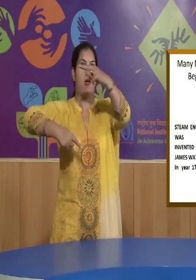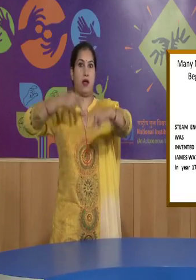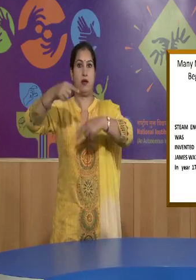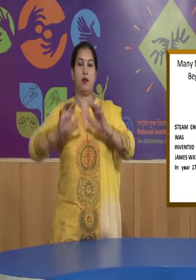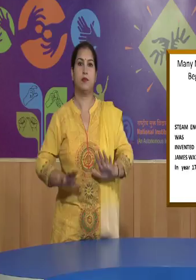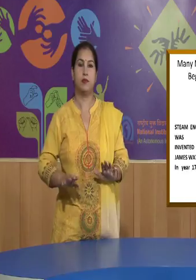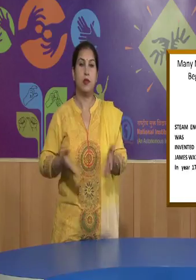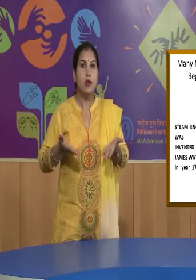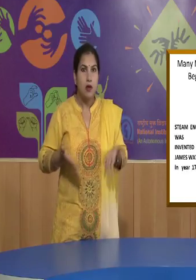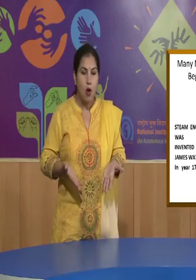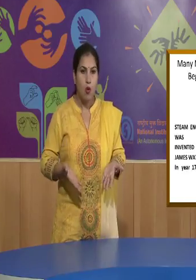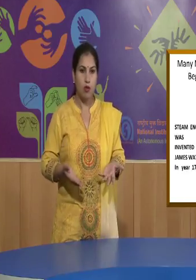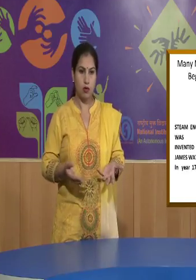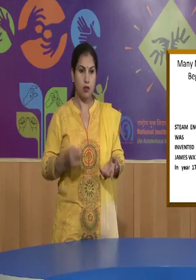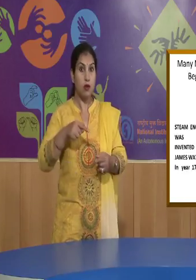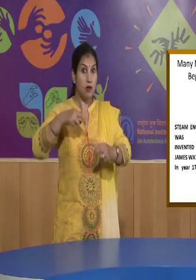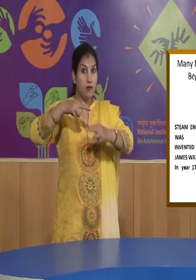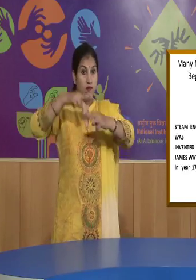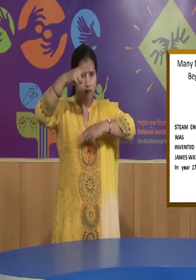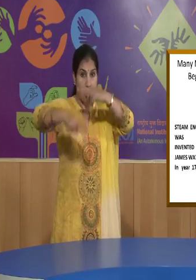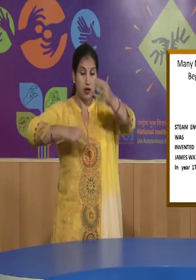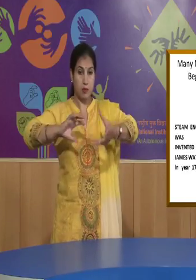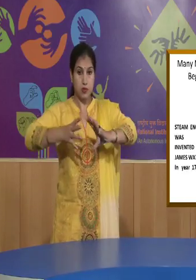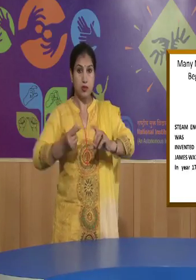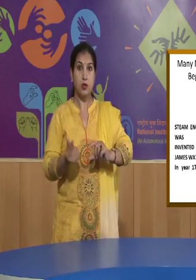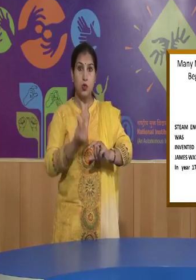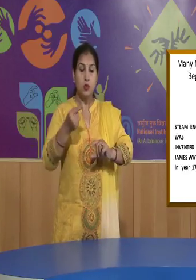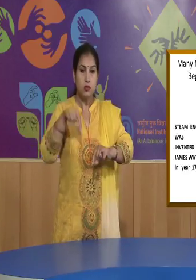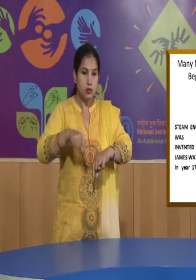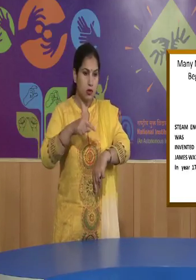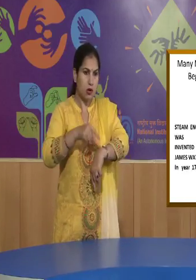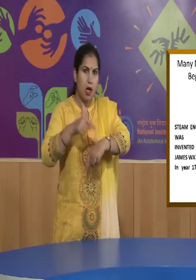now more goods could be produced within shorter time.